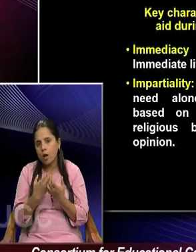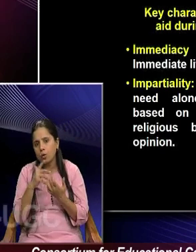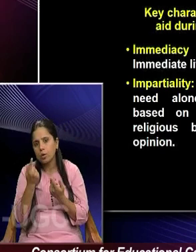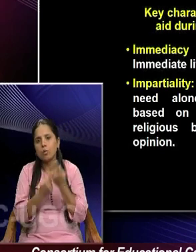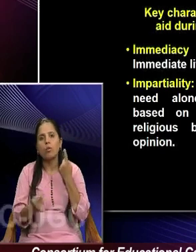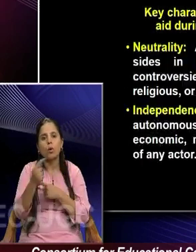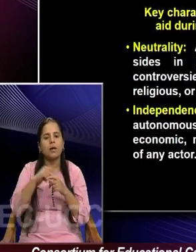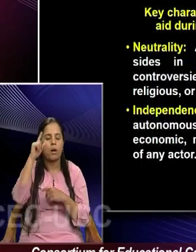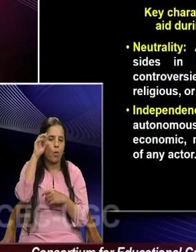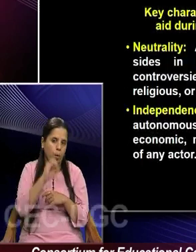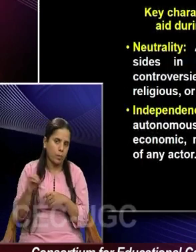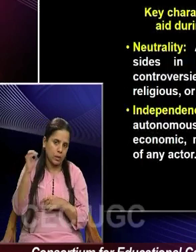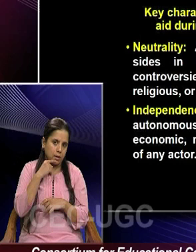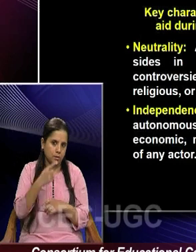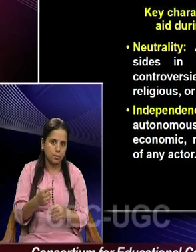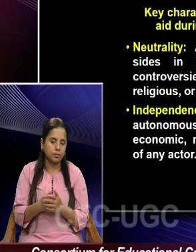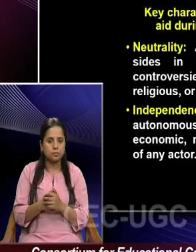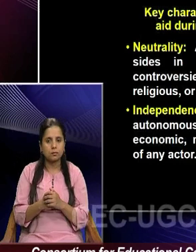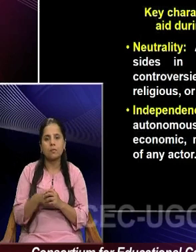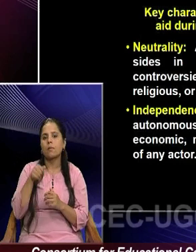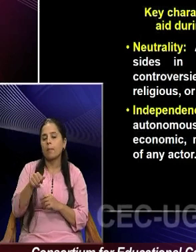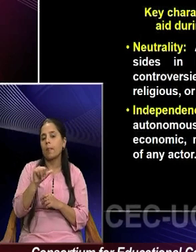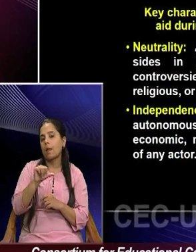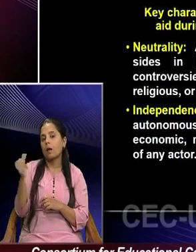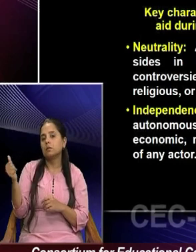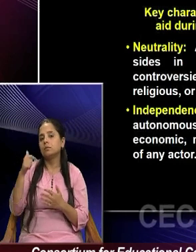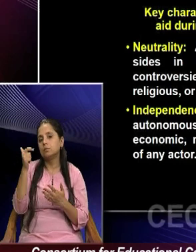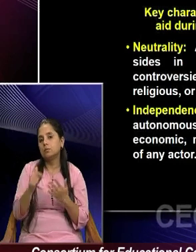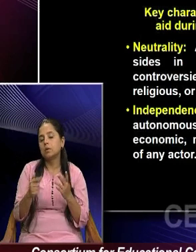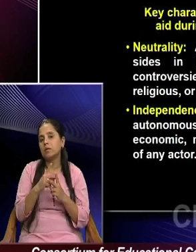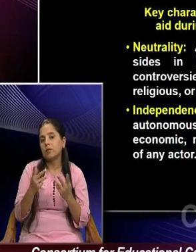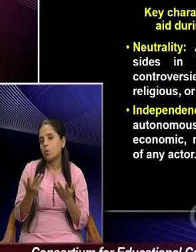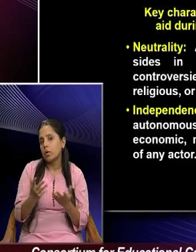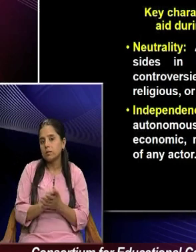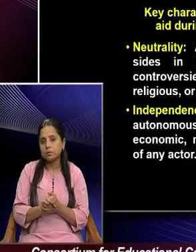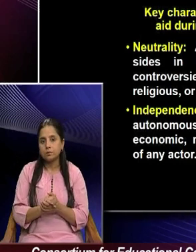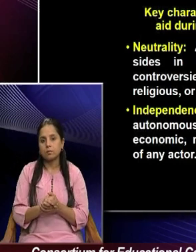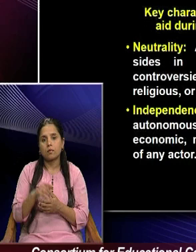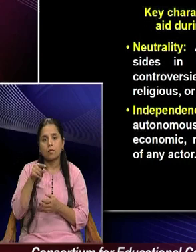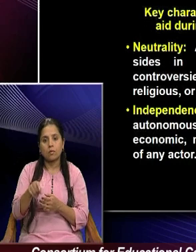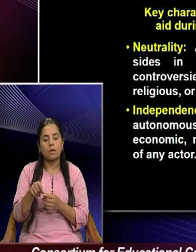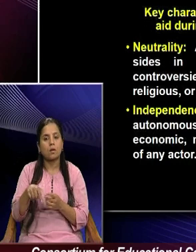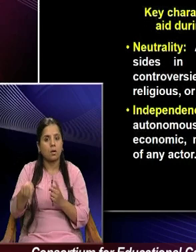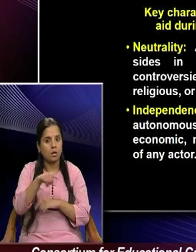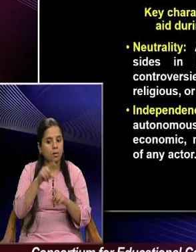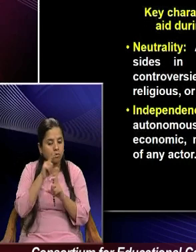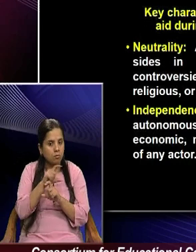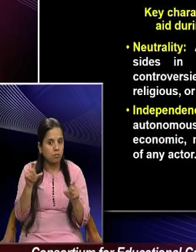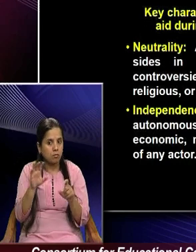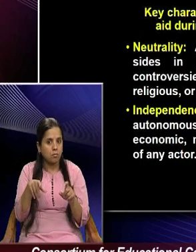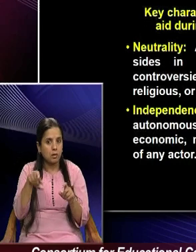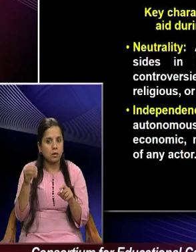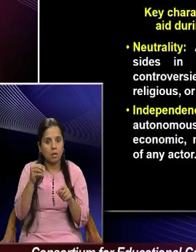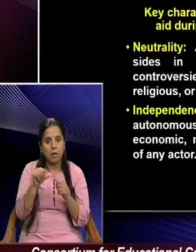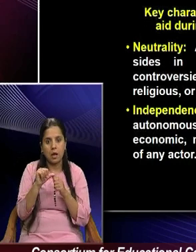political opinion. And what are the other key characteristics? neutrality. Aid agencies do not